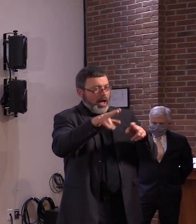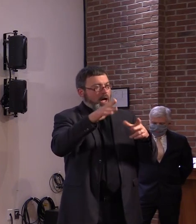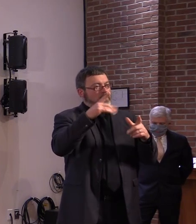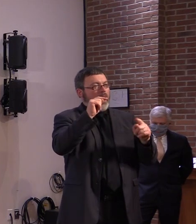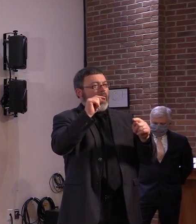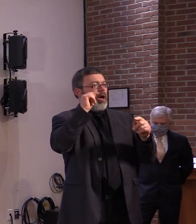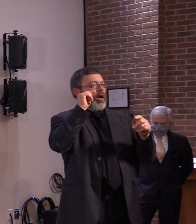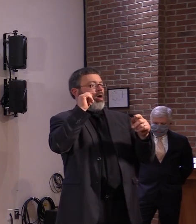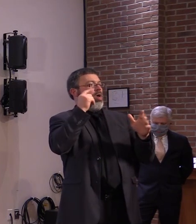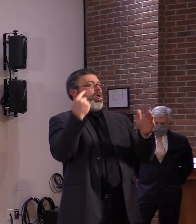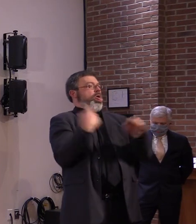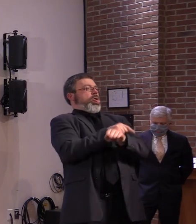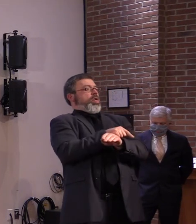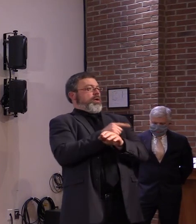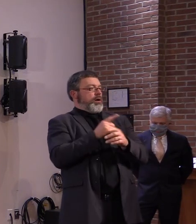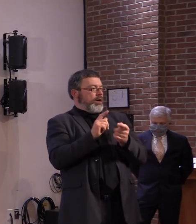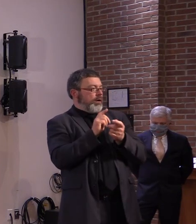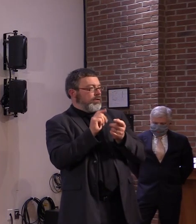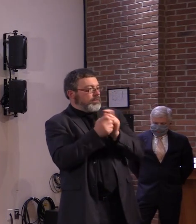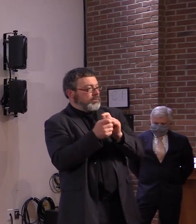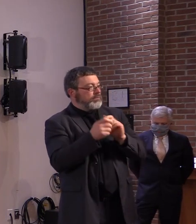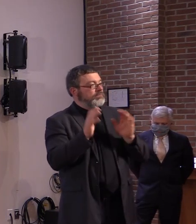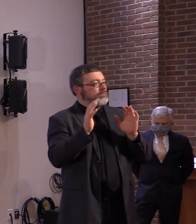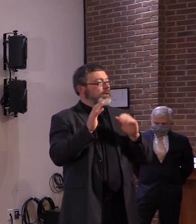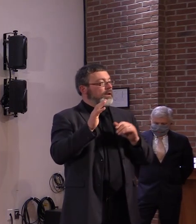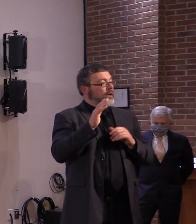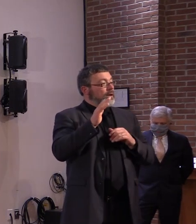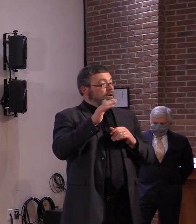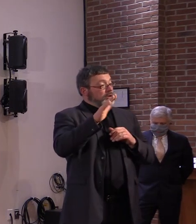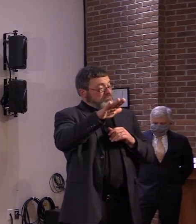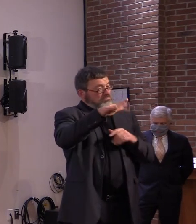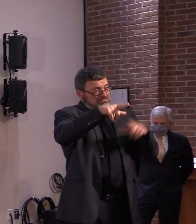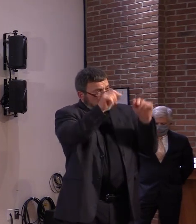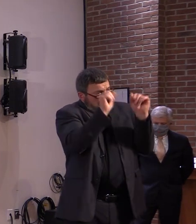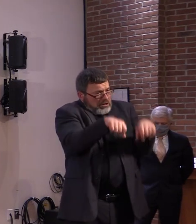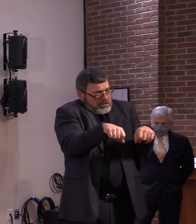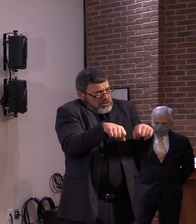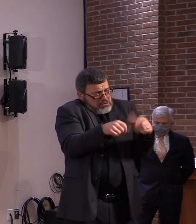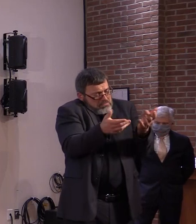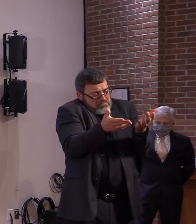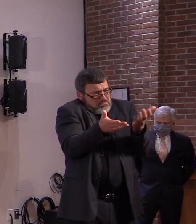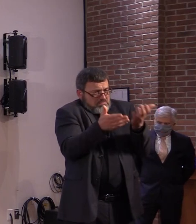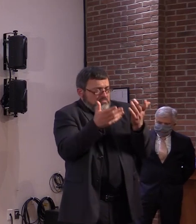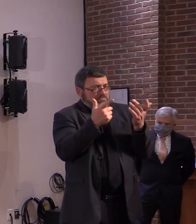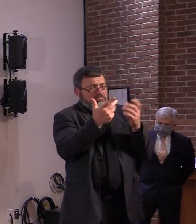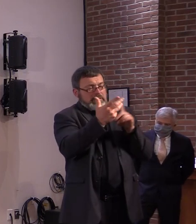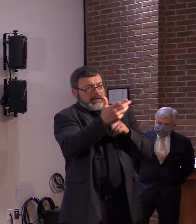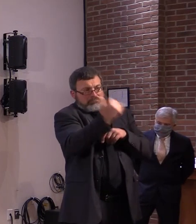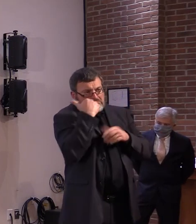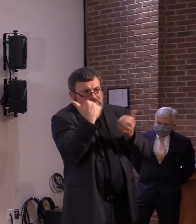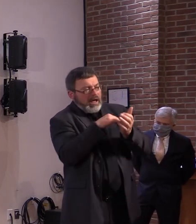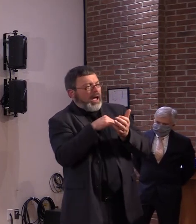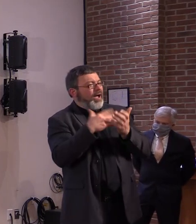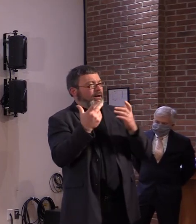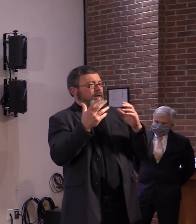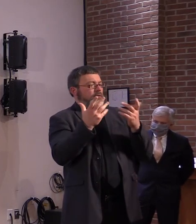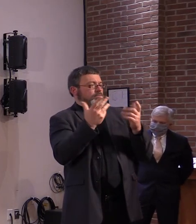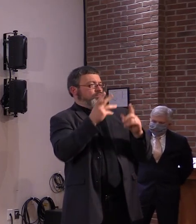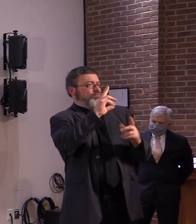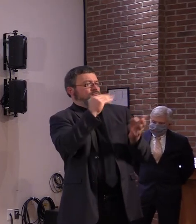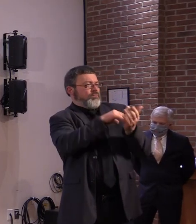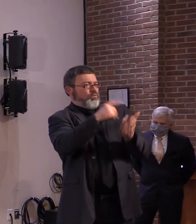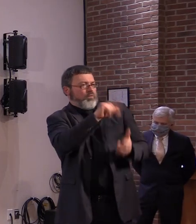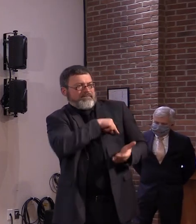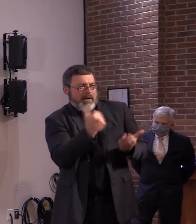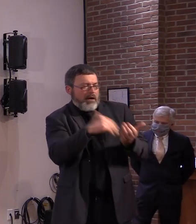for recertification as well. And we'll review those very closely for eligibility purposes, but they can also do